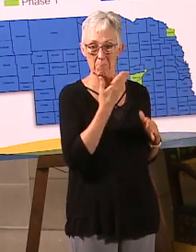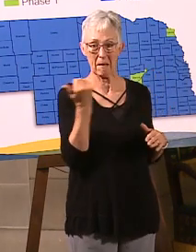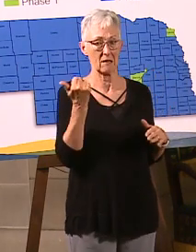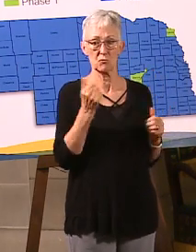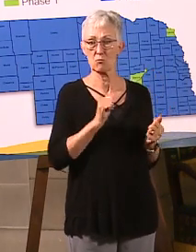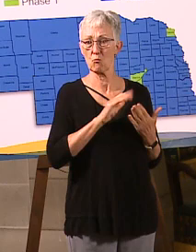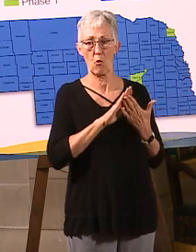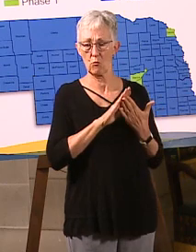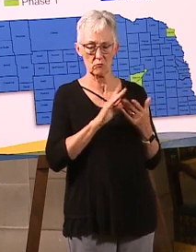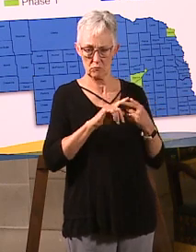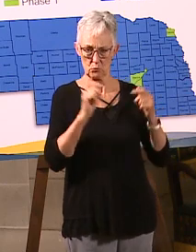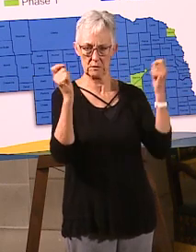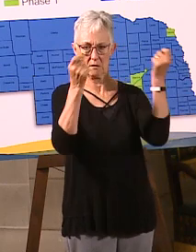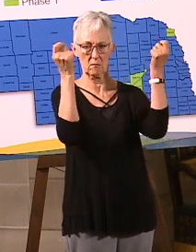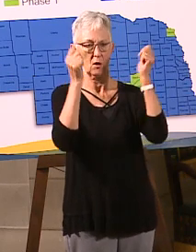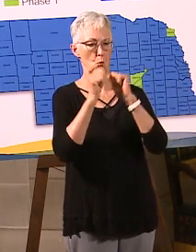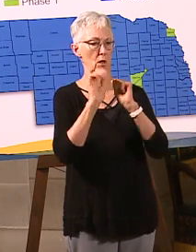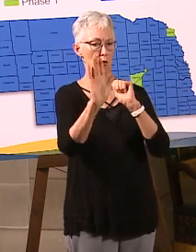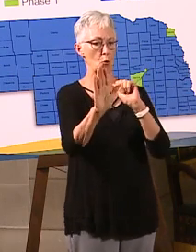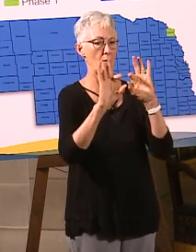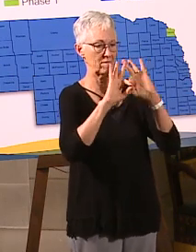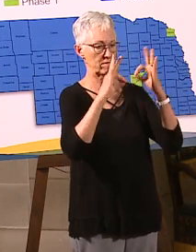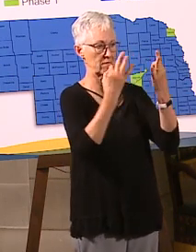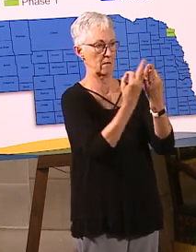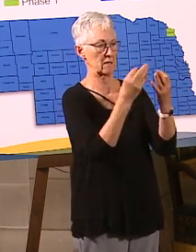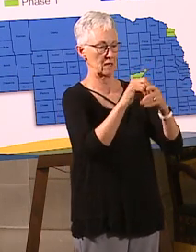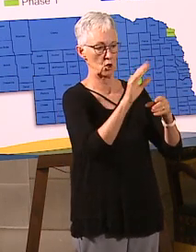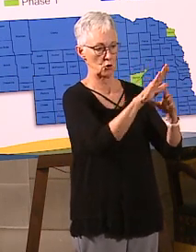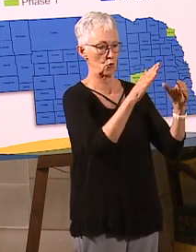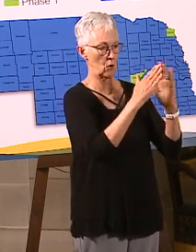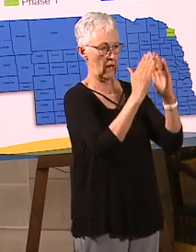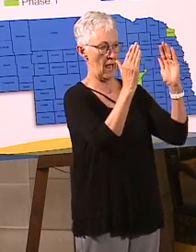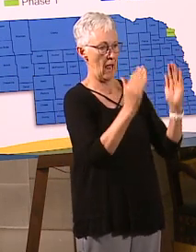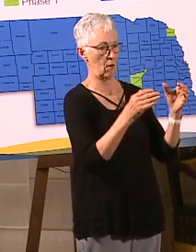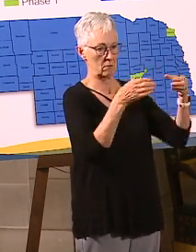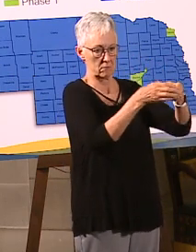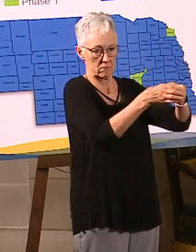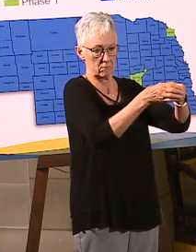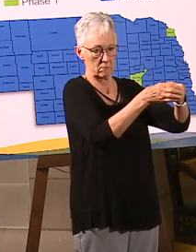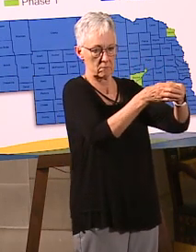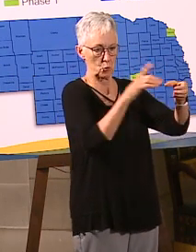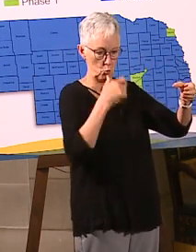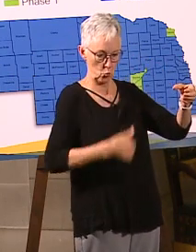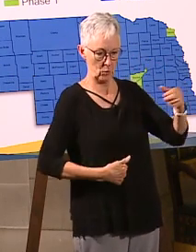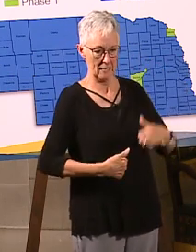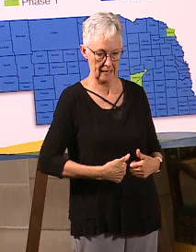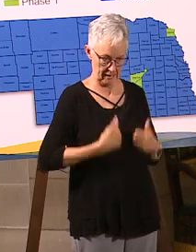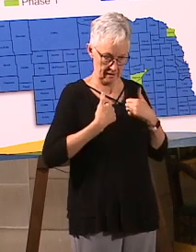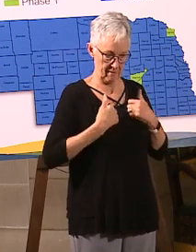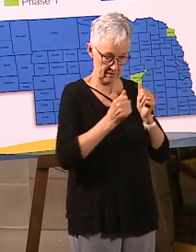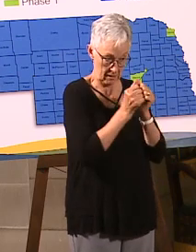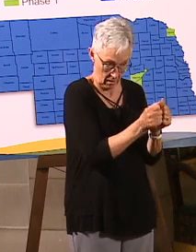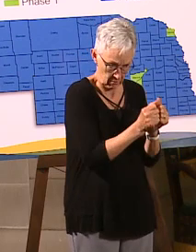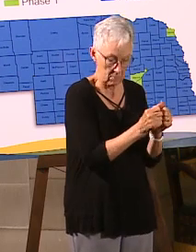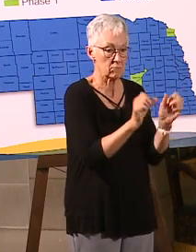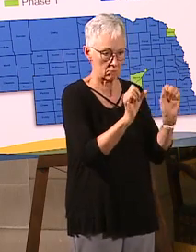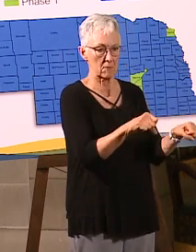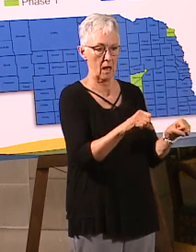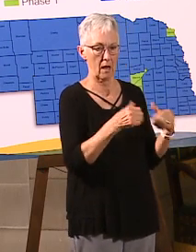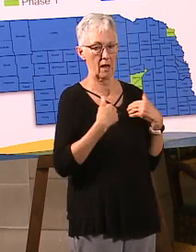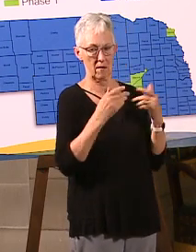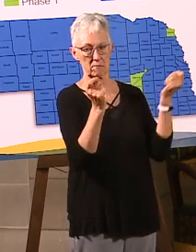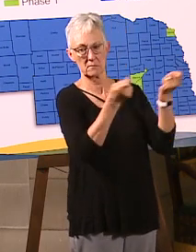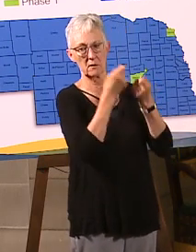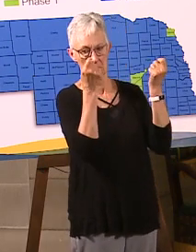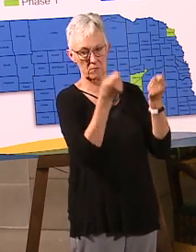family members, but in no case have a celebration larger than 10 people. So we're still encouraging people to follow those guidelines with regard to the